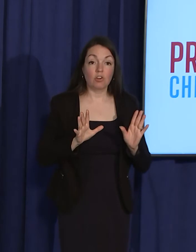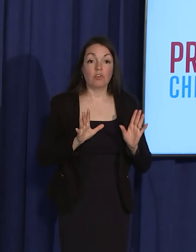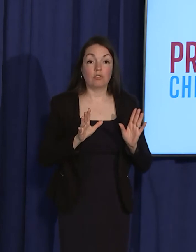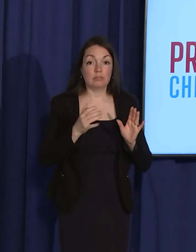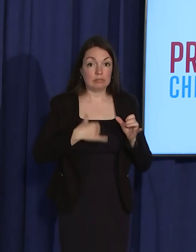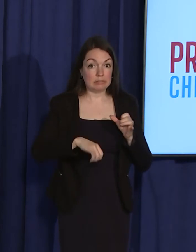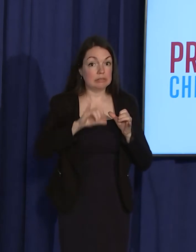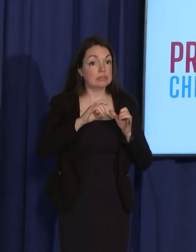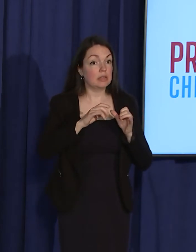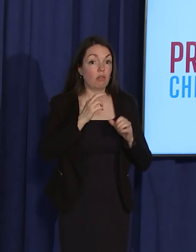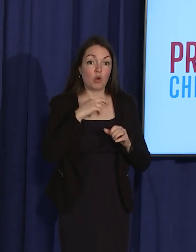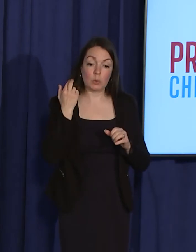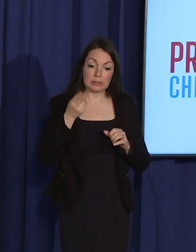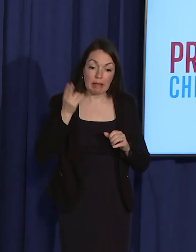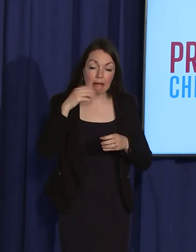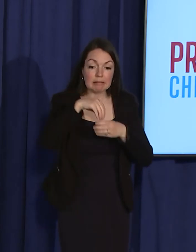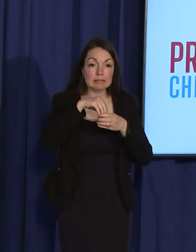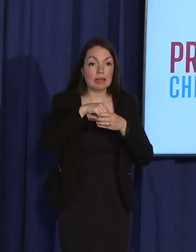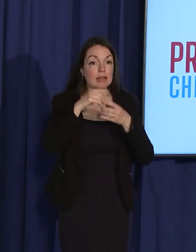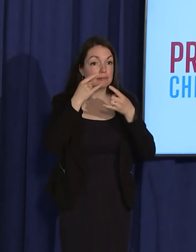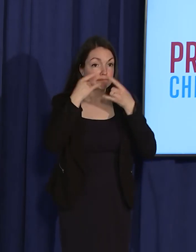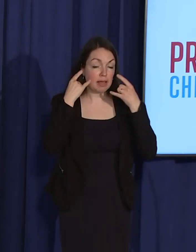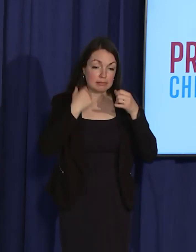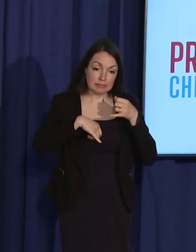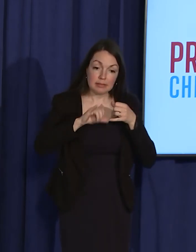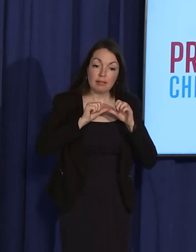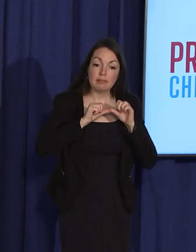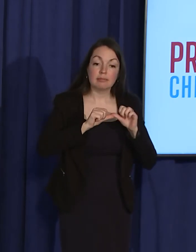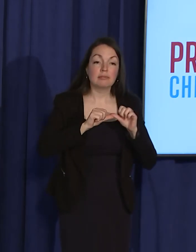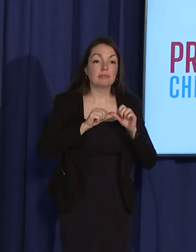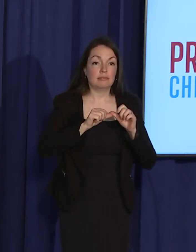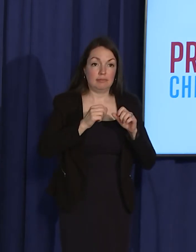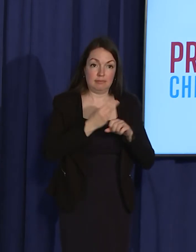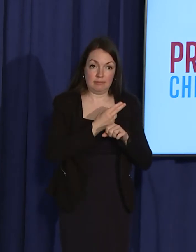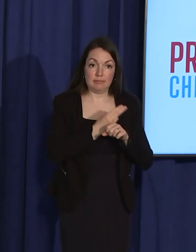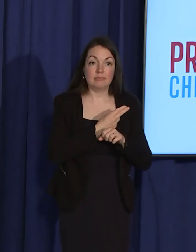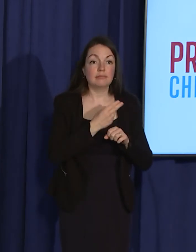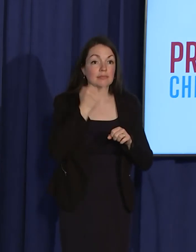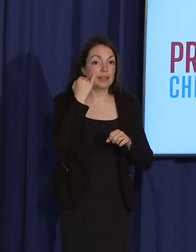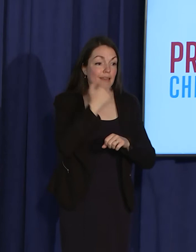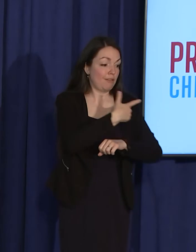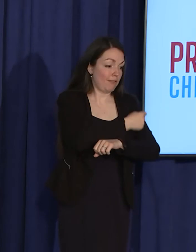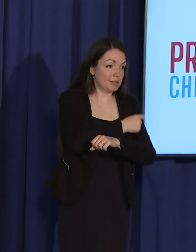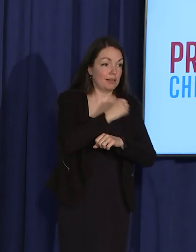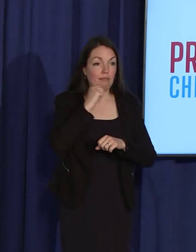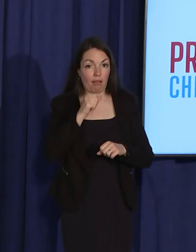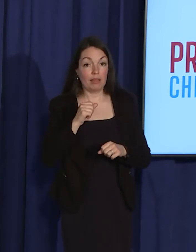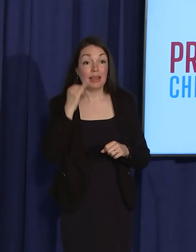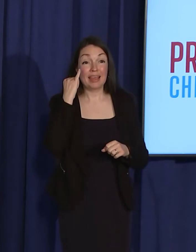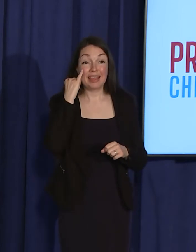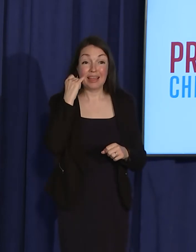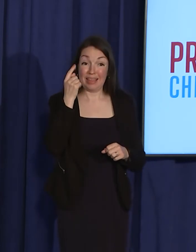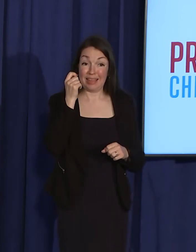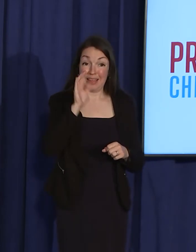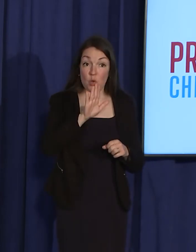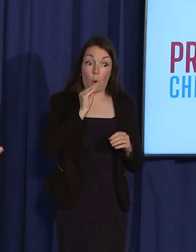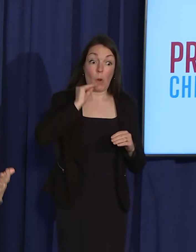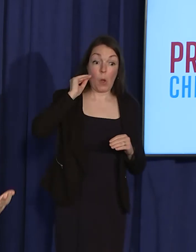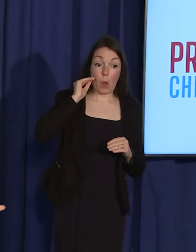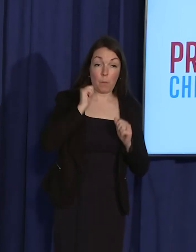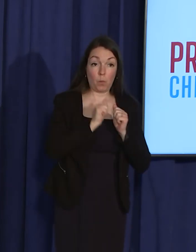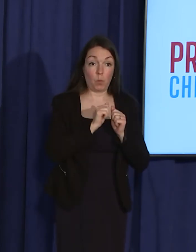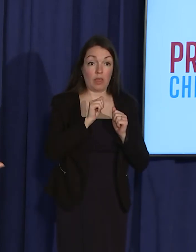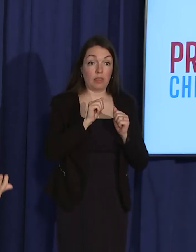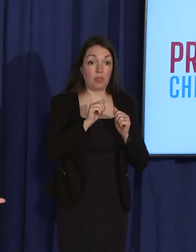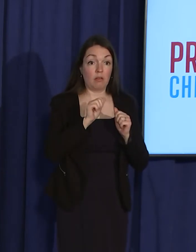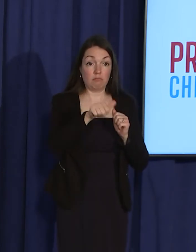The risk remains higher indoors. We know there's the possibility for people who are unvaccinated not. If you are meeting in your home, right, with a group of